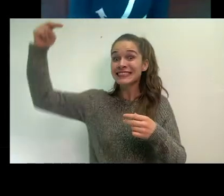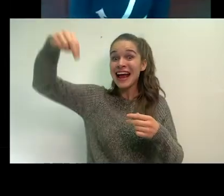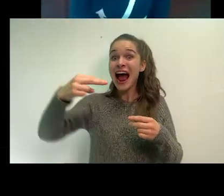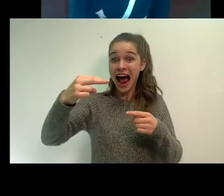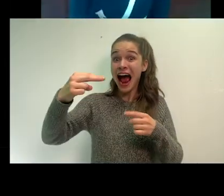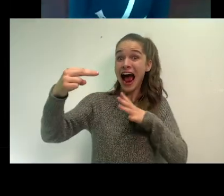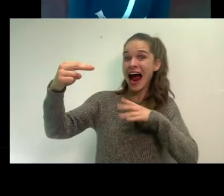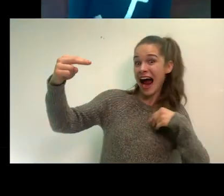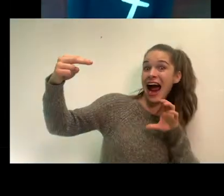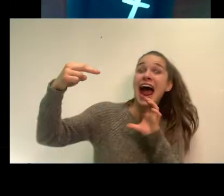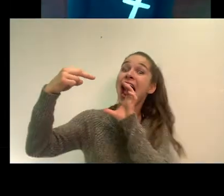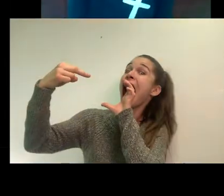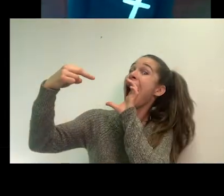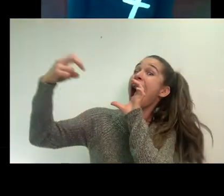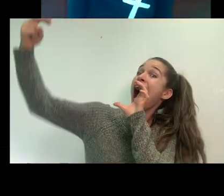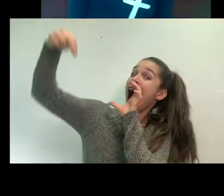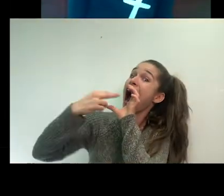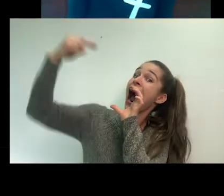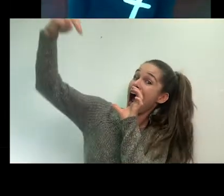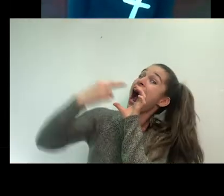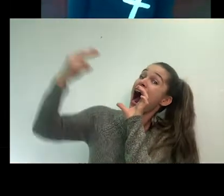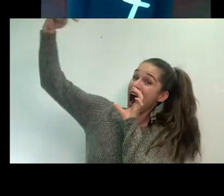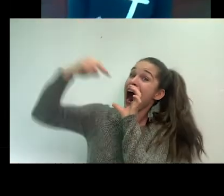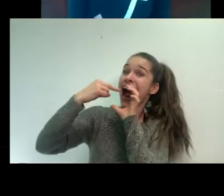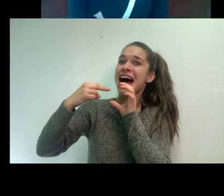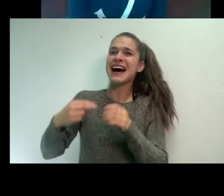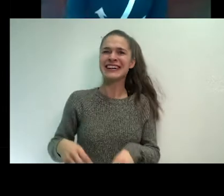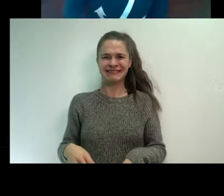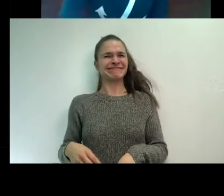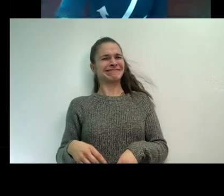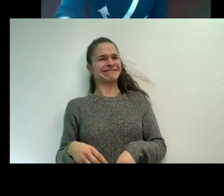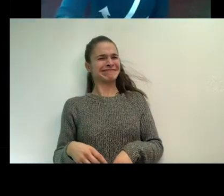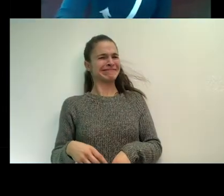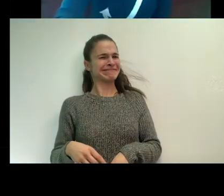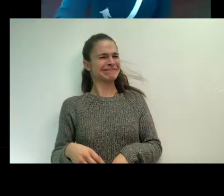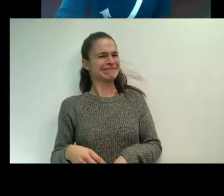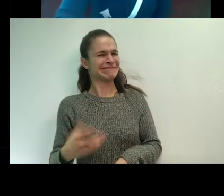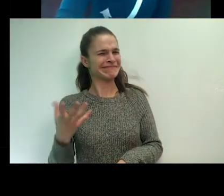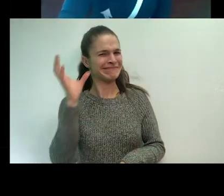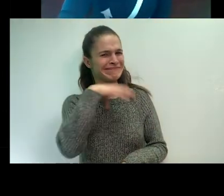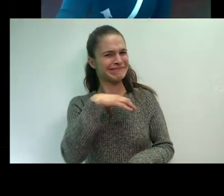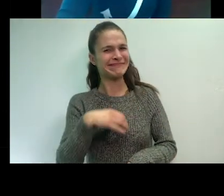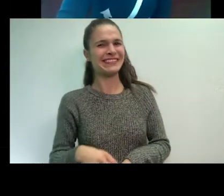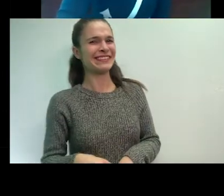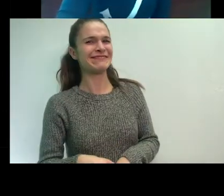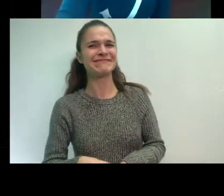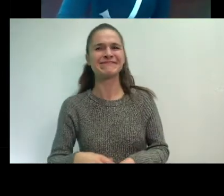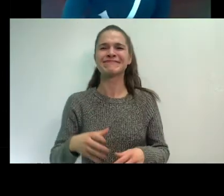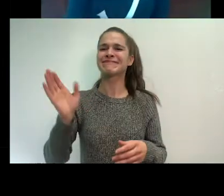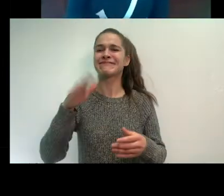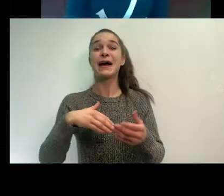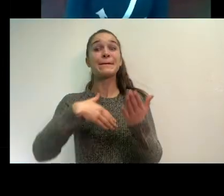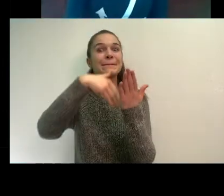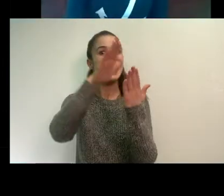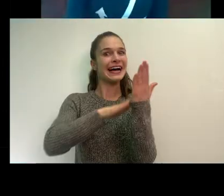this, ready to eat any children that go down the slide. She finger painted some of her best